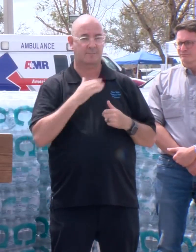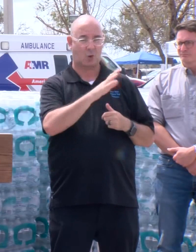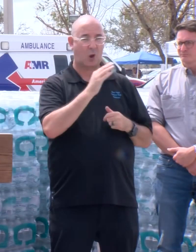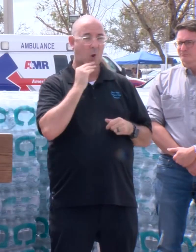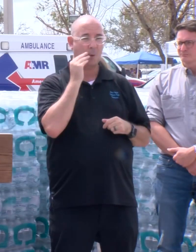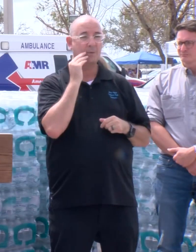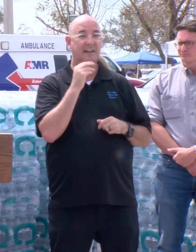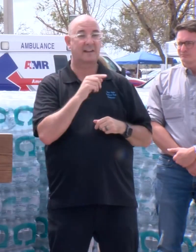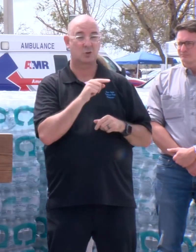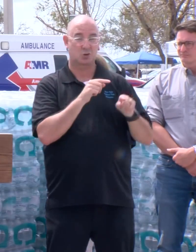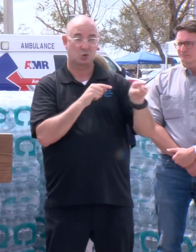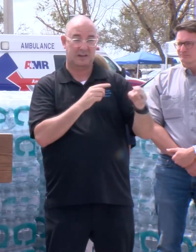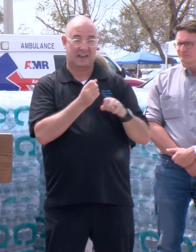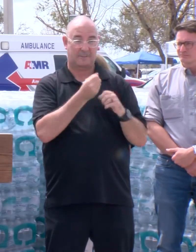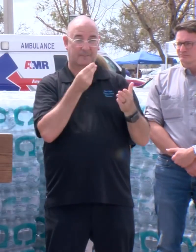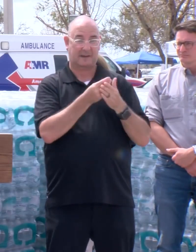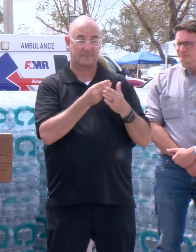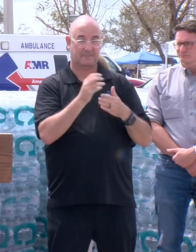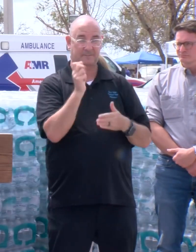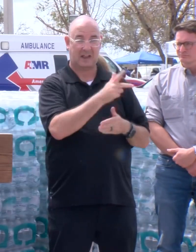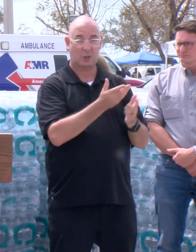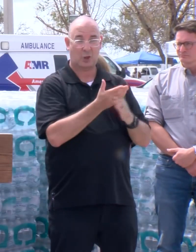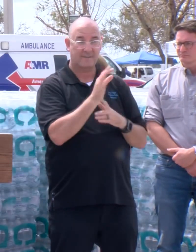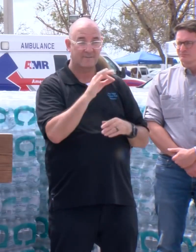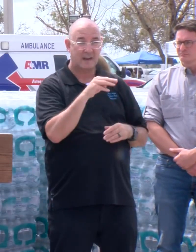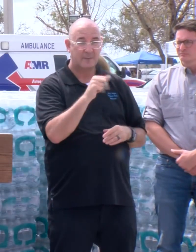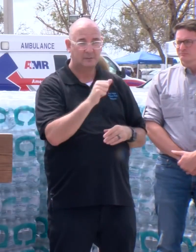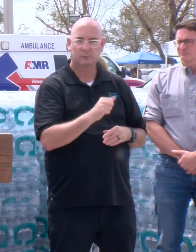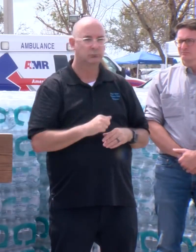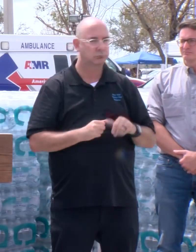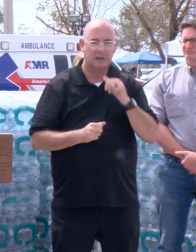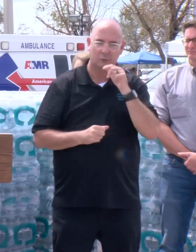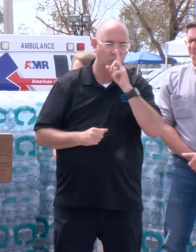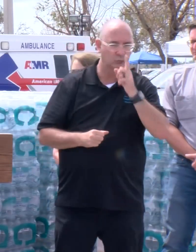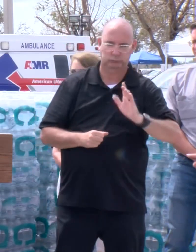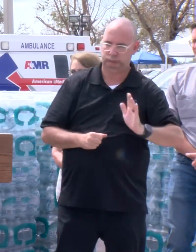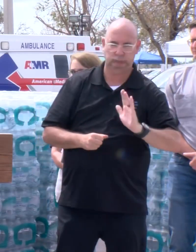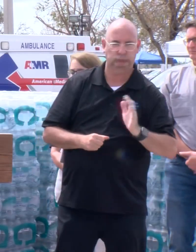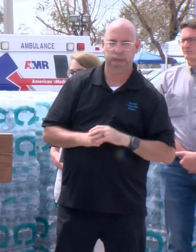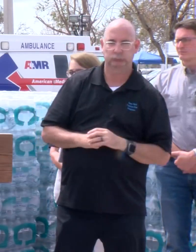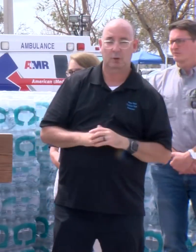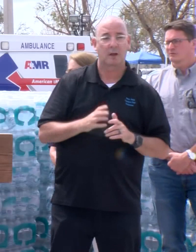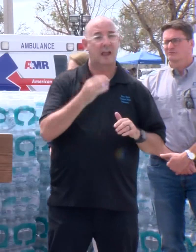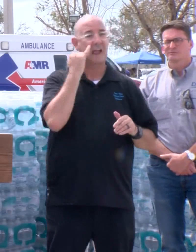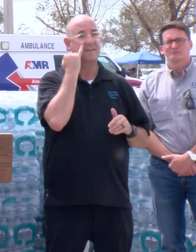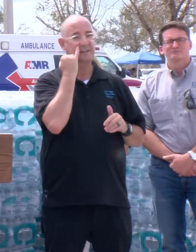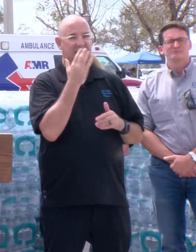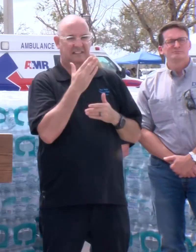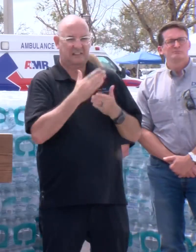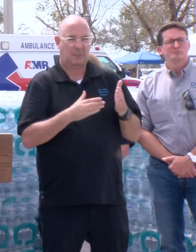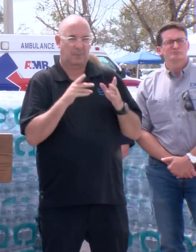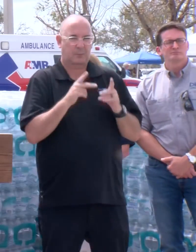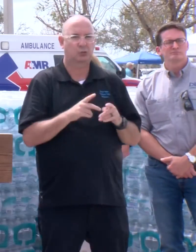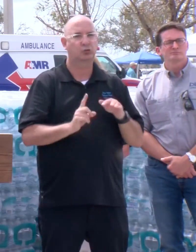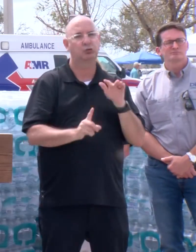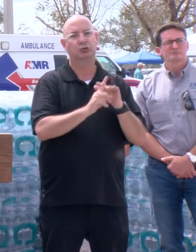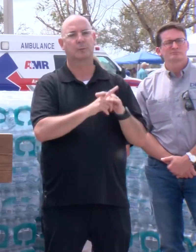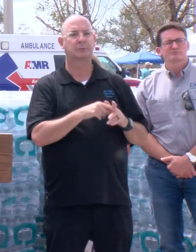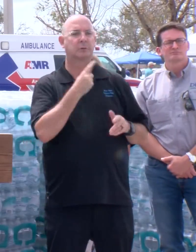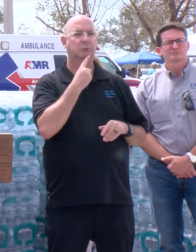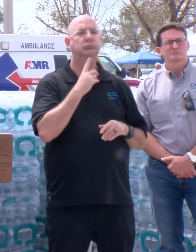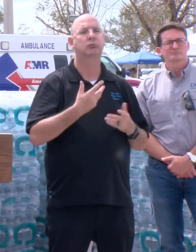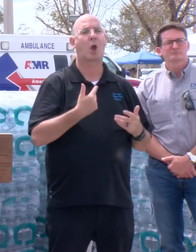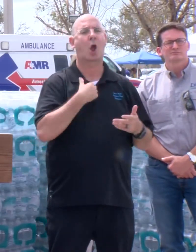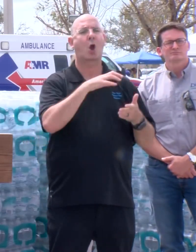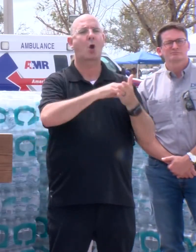through FEMA, that is 100% incorrect. Again, if some contractor comes to your site and says, I can get that